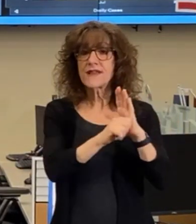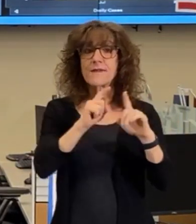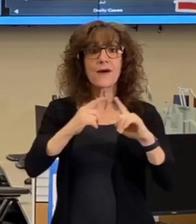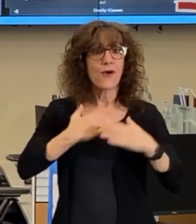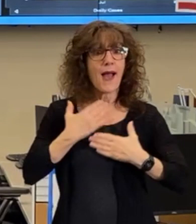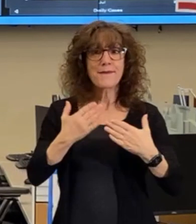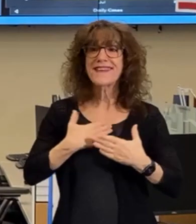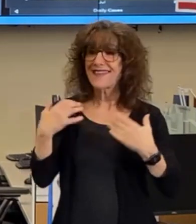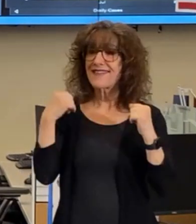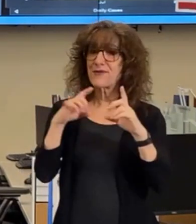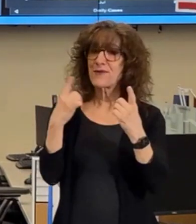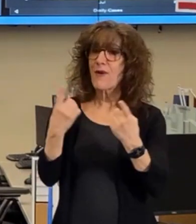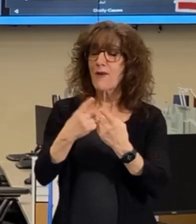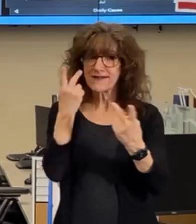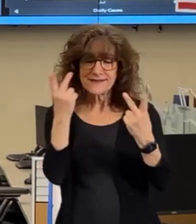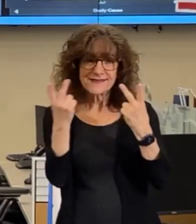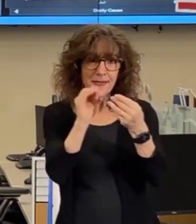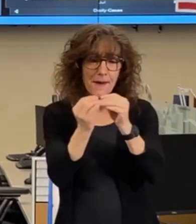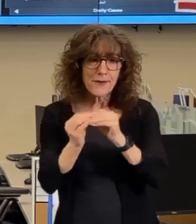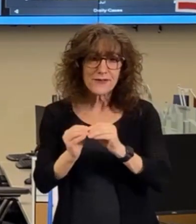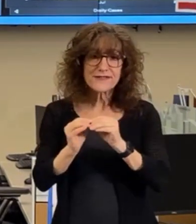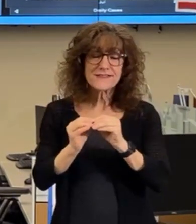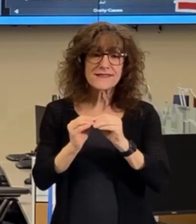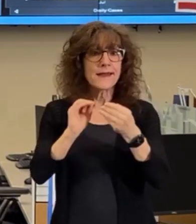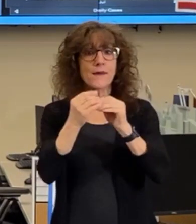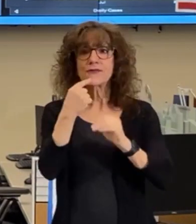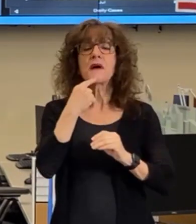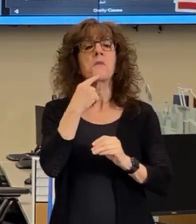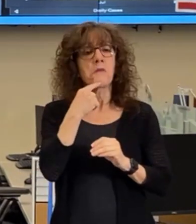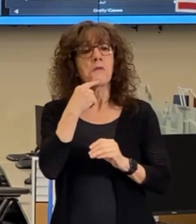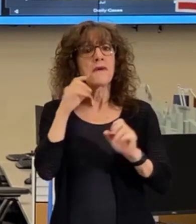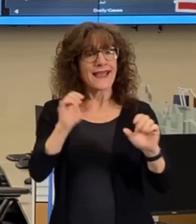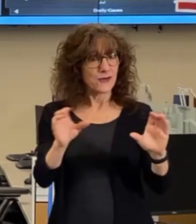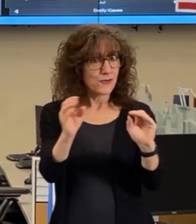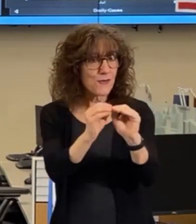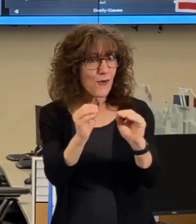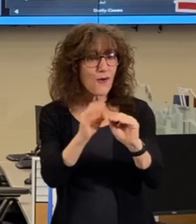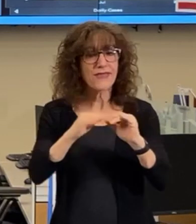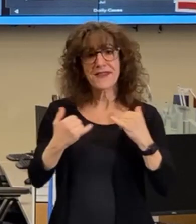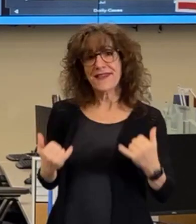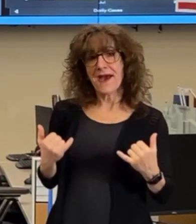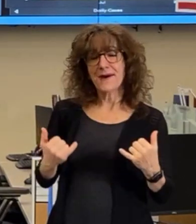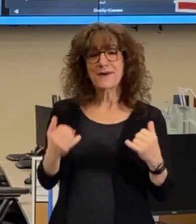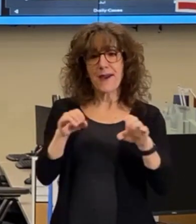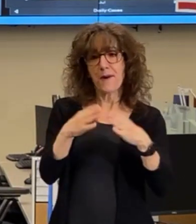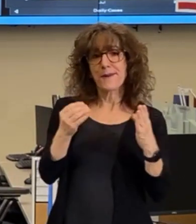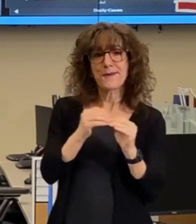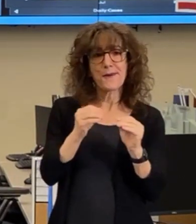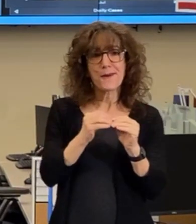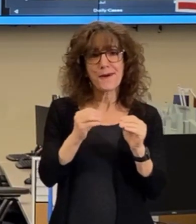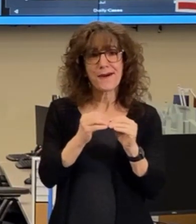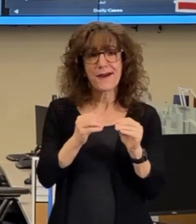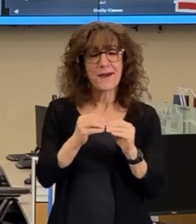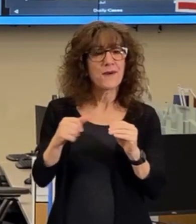information the health department is seeing, and our metrics tell us that we can safely do more than we are currently doing. We will not